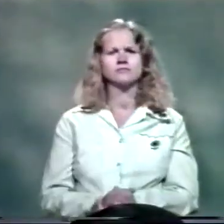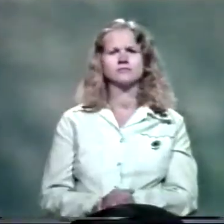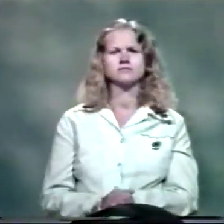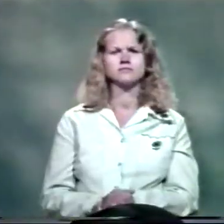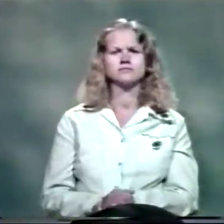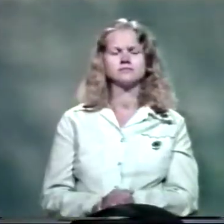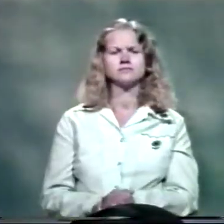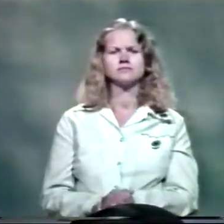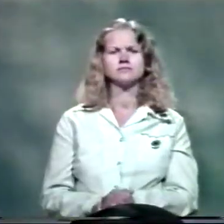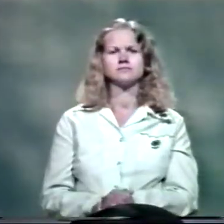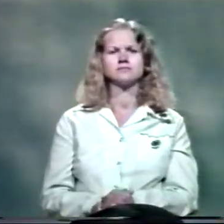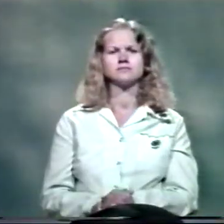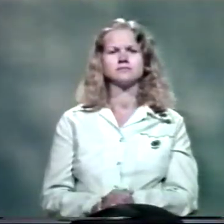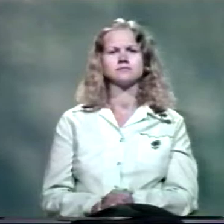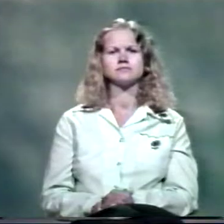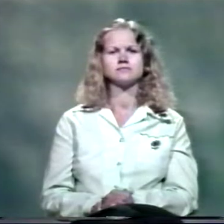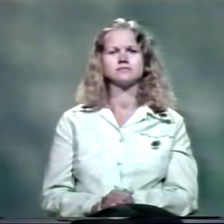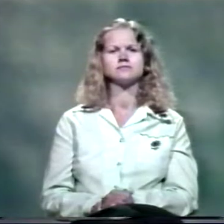To call and call on the telephone.